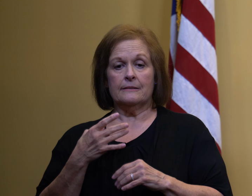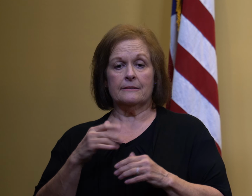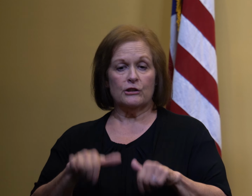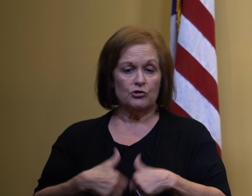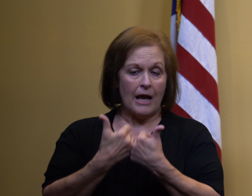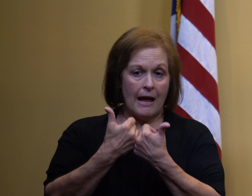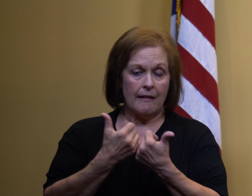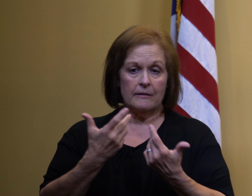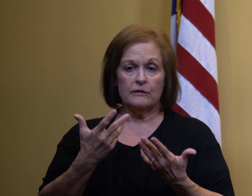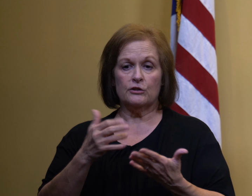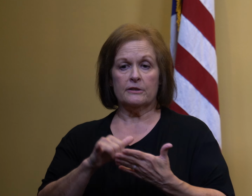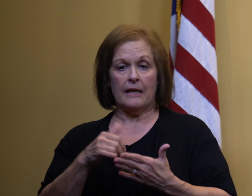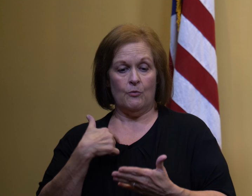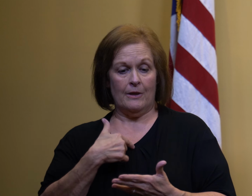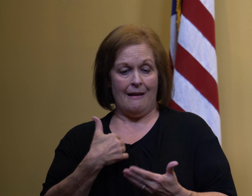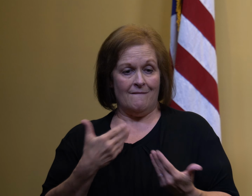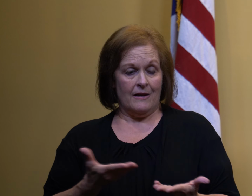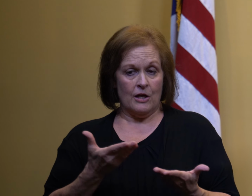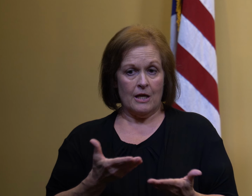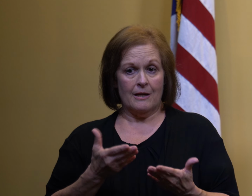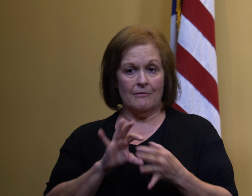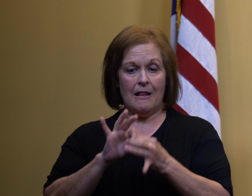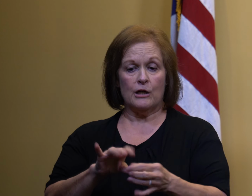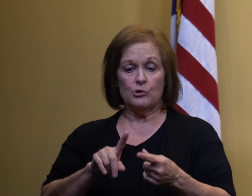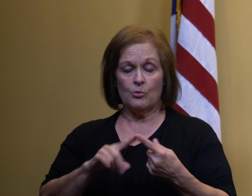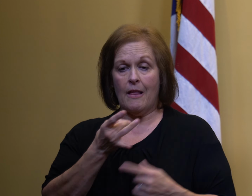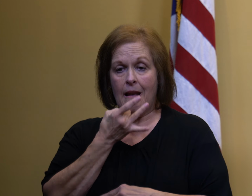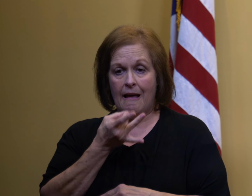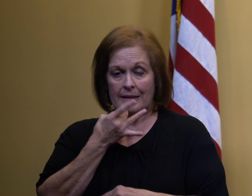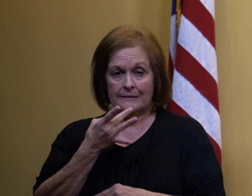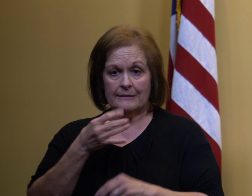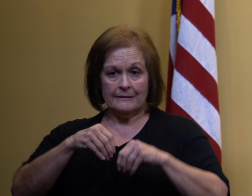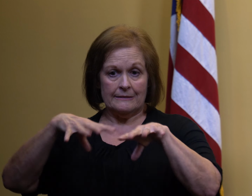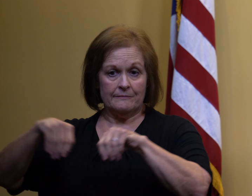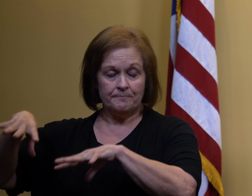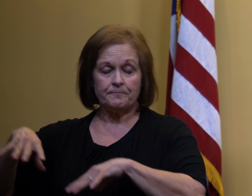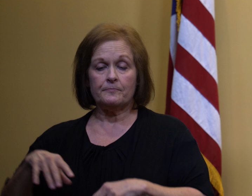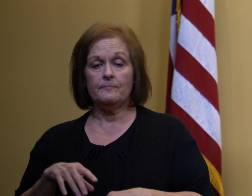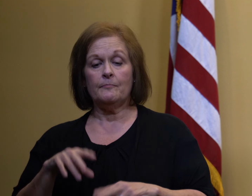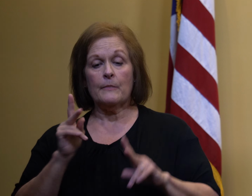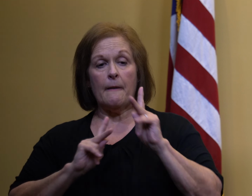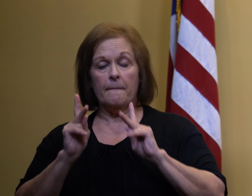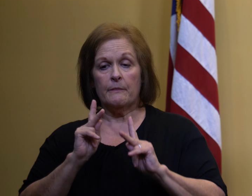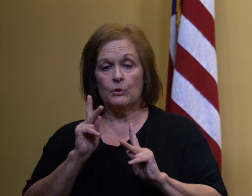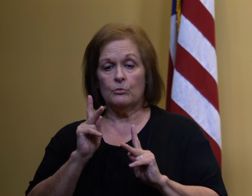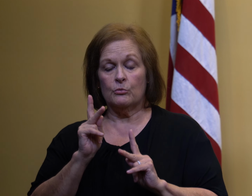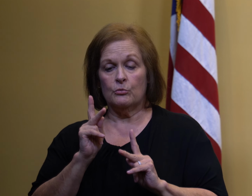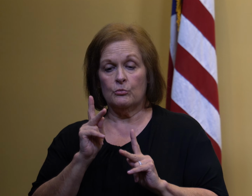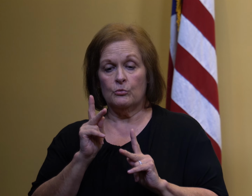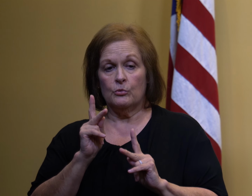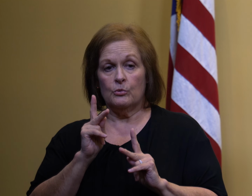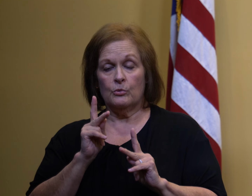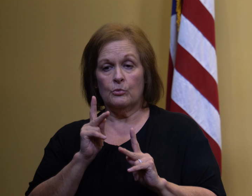challenges the city of New Orleans is having with the lighting, with individuals